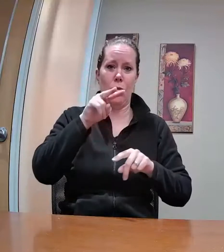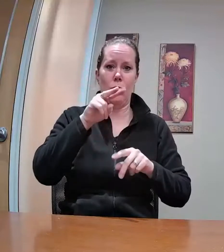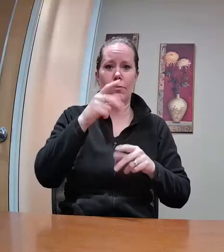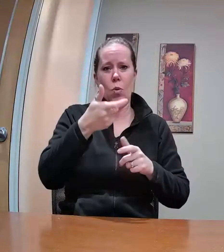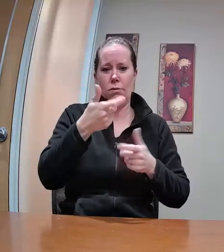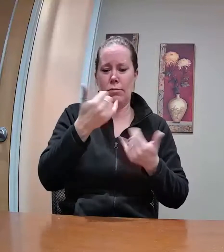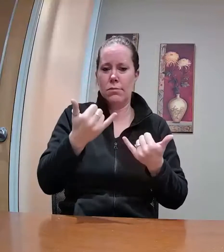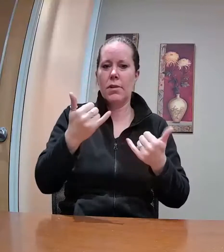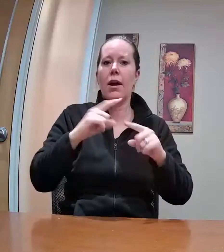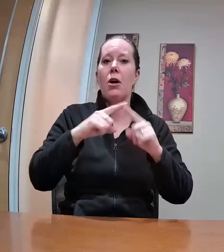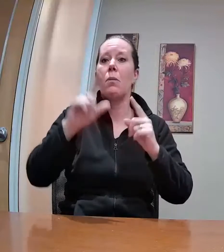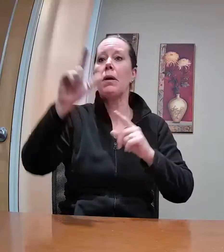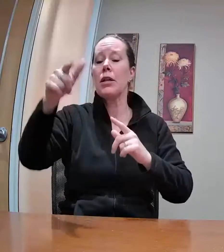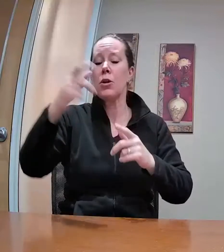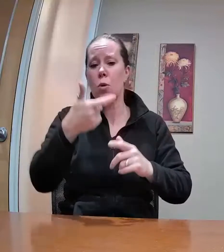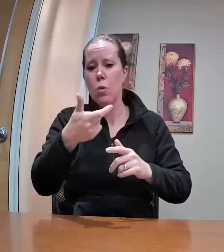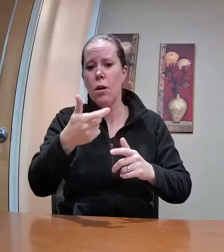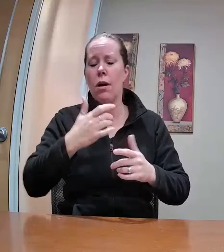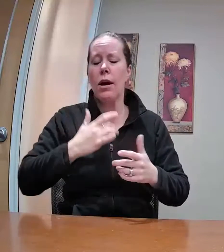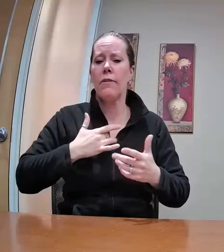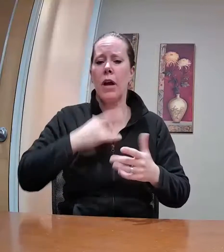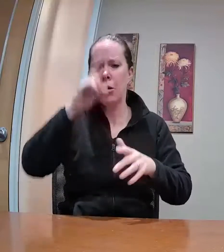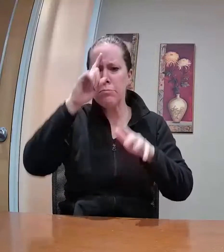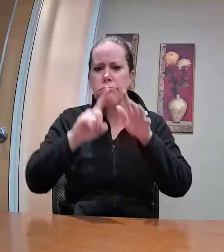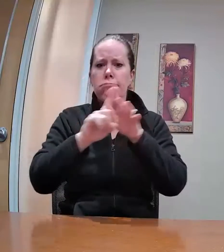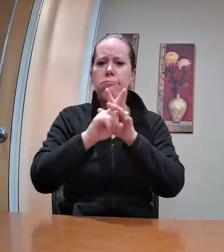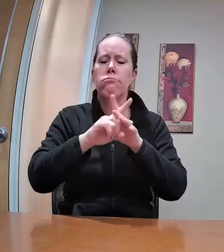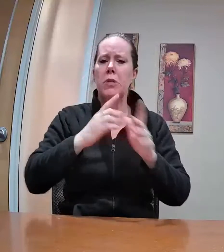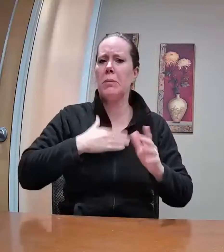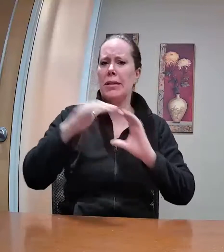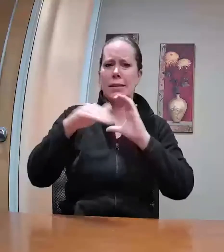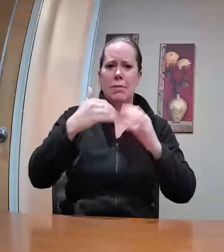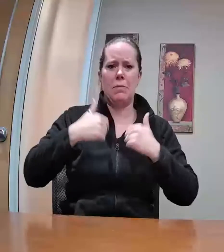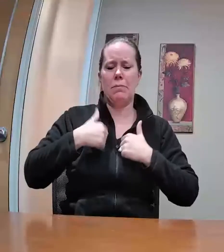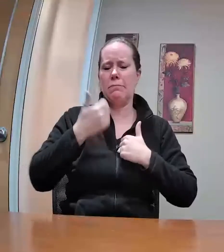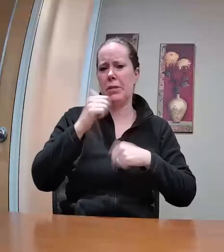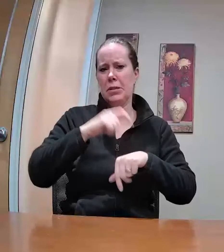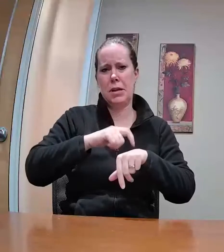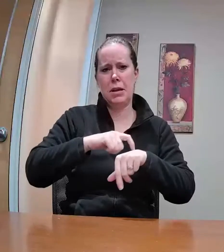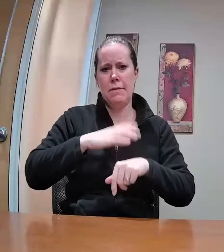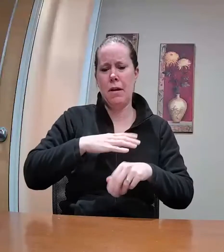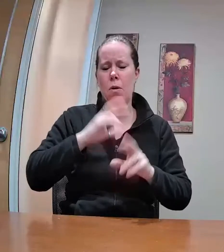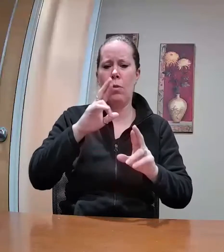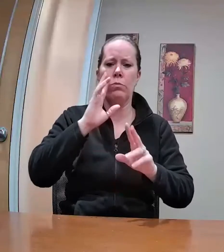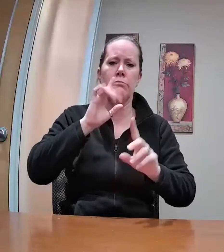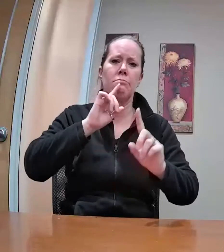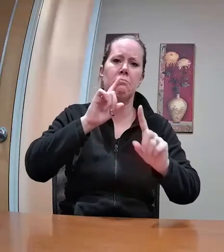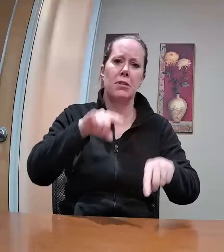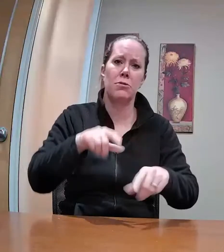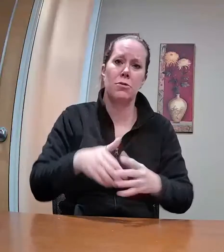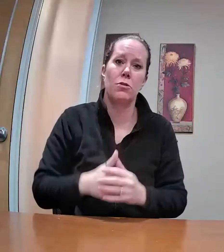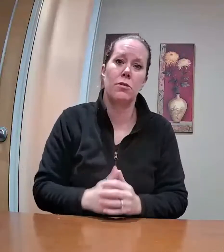to email me. I will get back to you as soon as I can, hopefully with an answer.